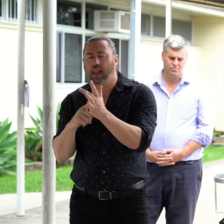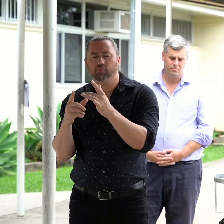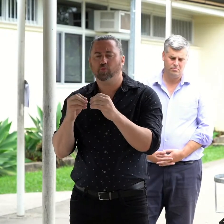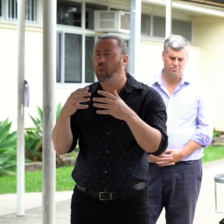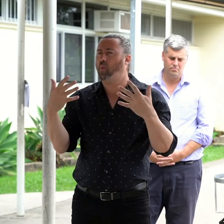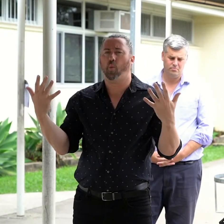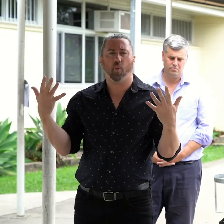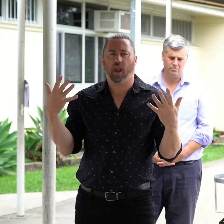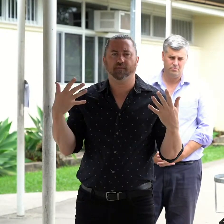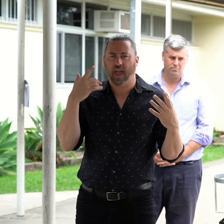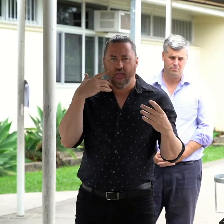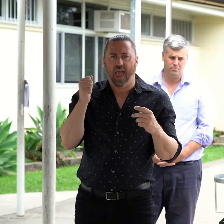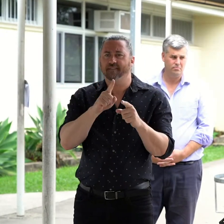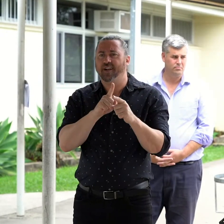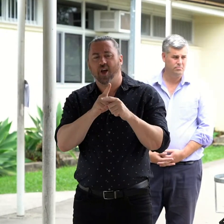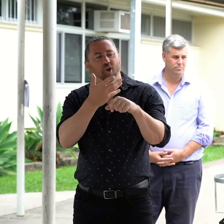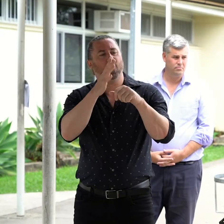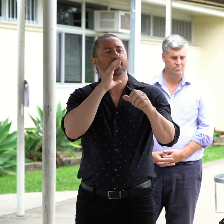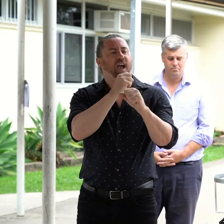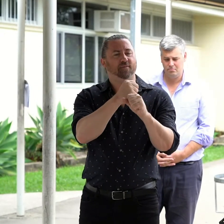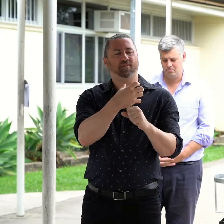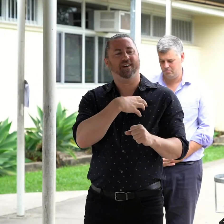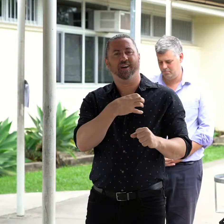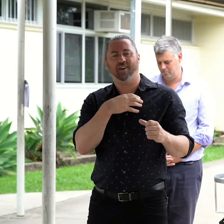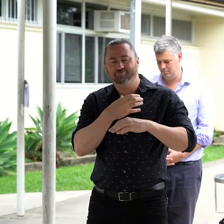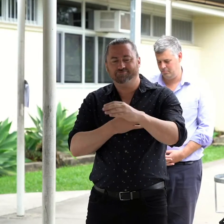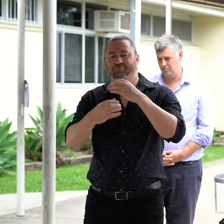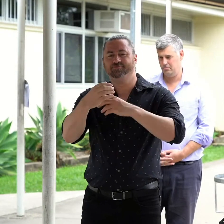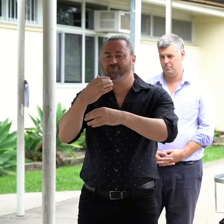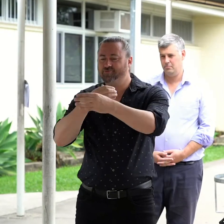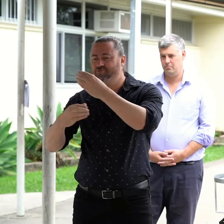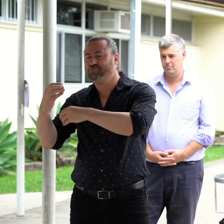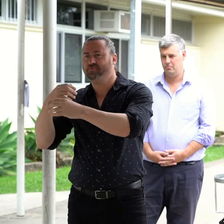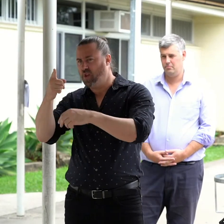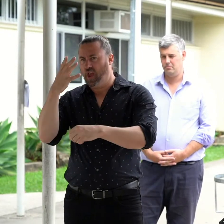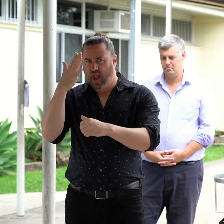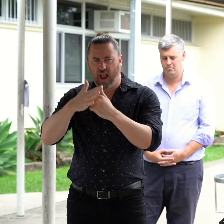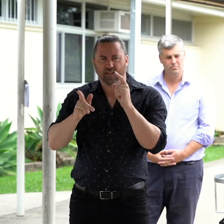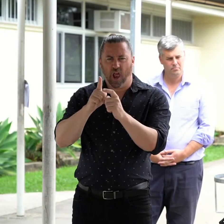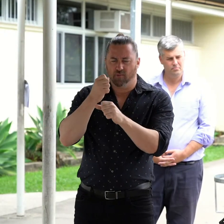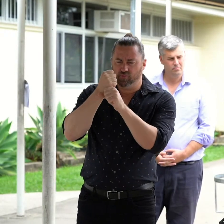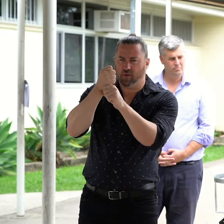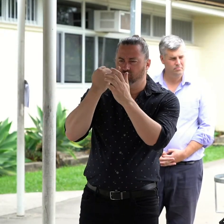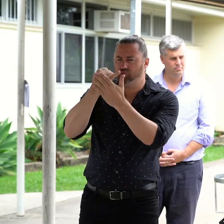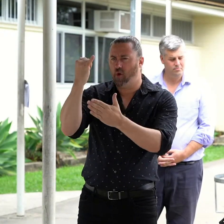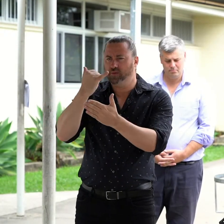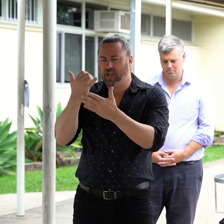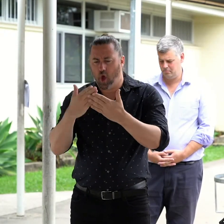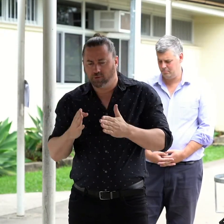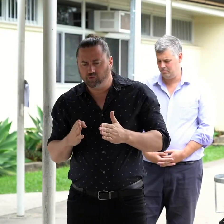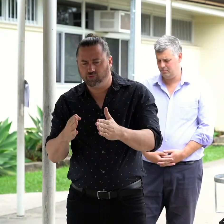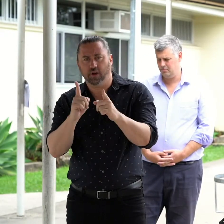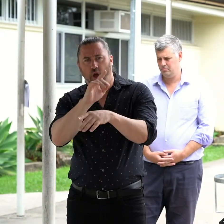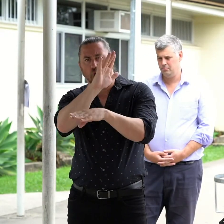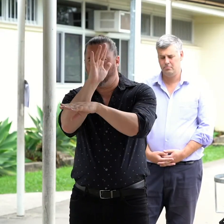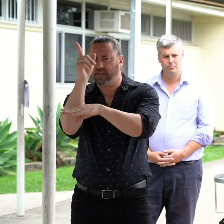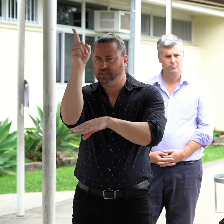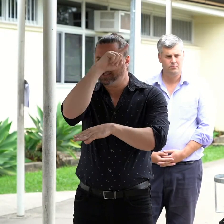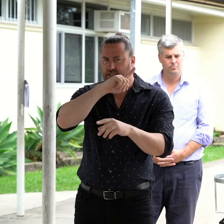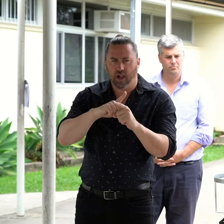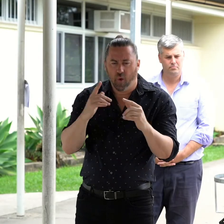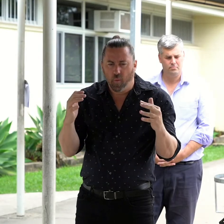in the streets. That's been an amazing thing for our democracy in Australia, one we've been extremely proud of.